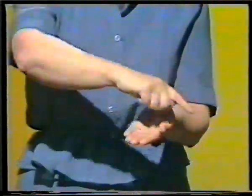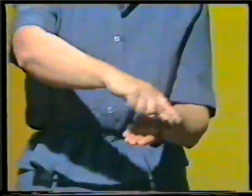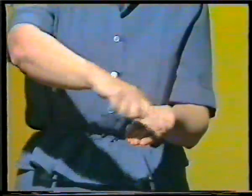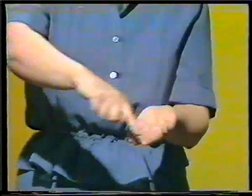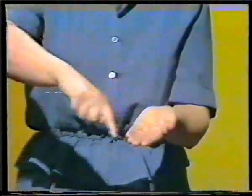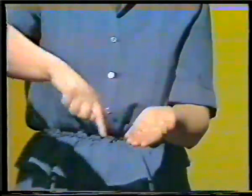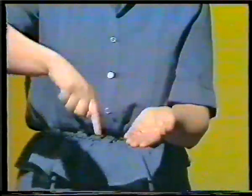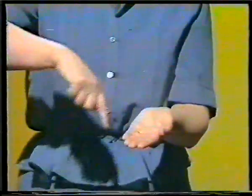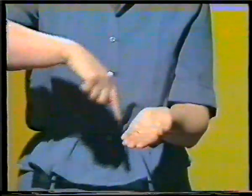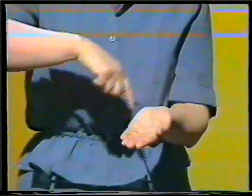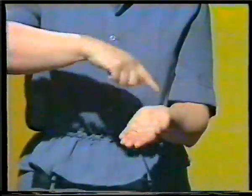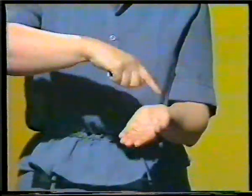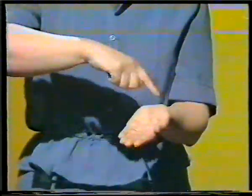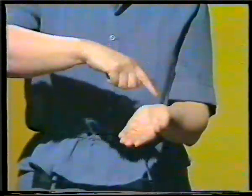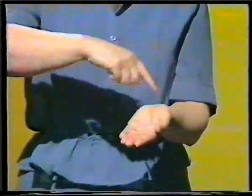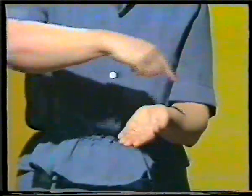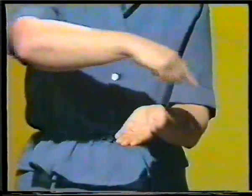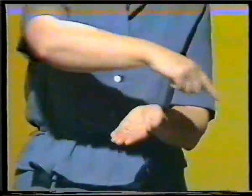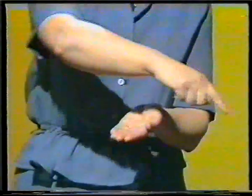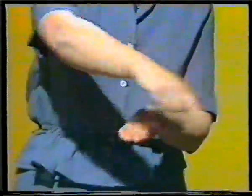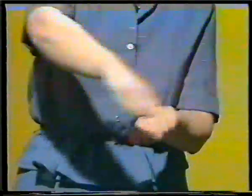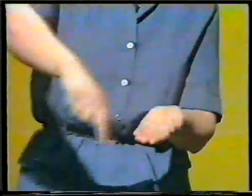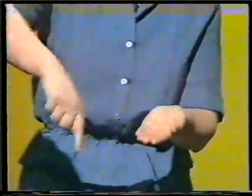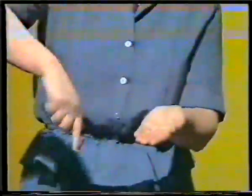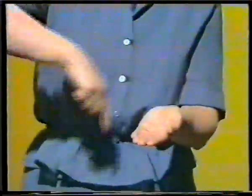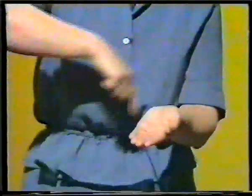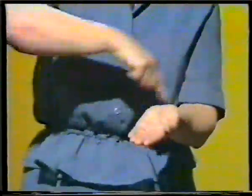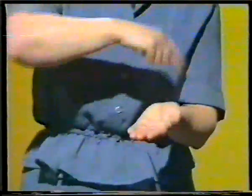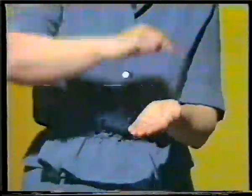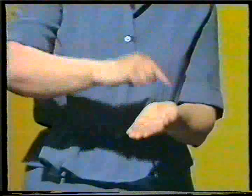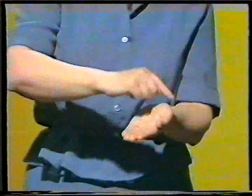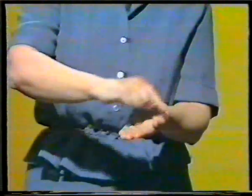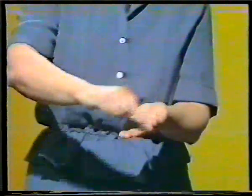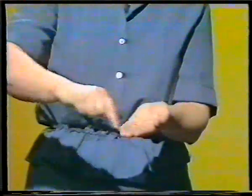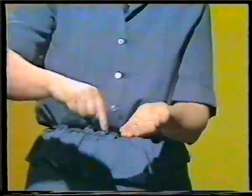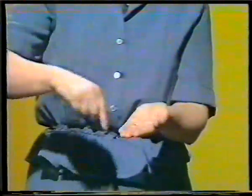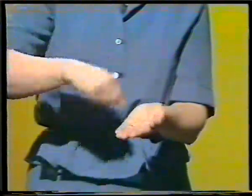Plate. And you can indicate if it's a large one or a small one.